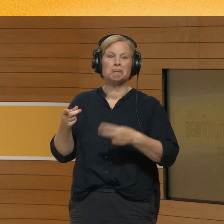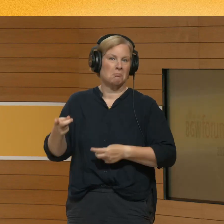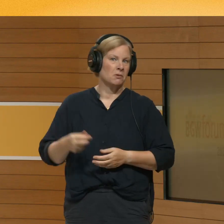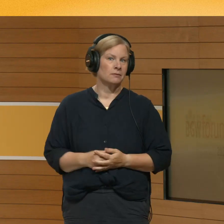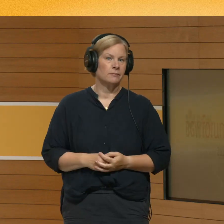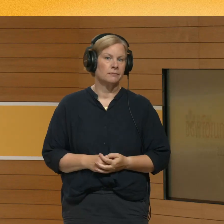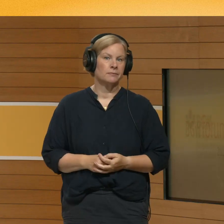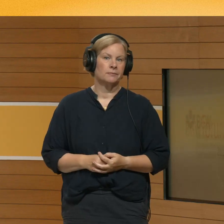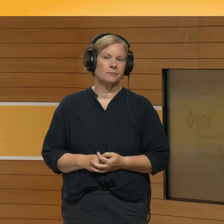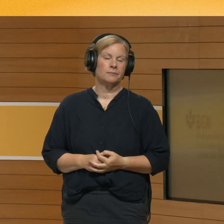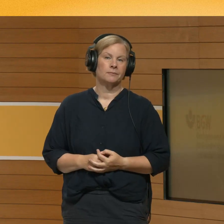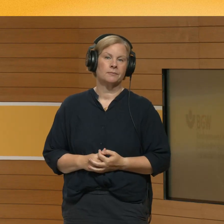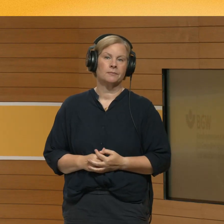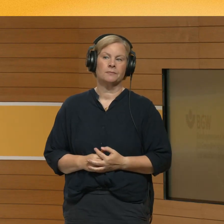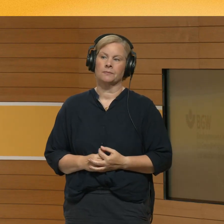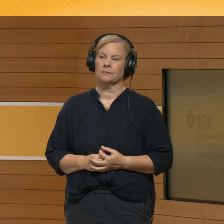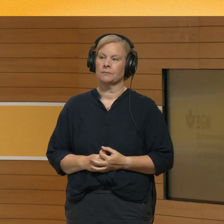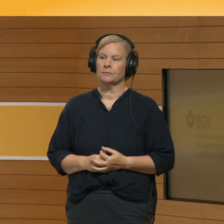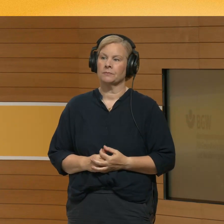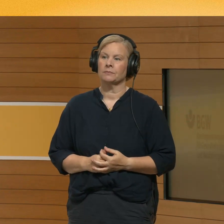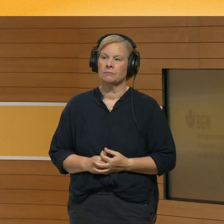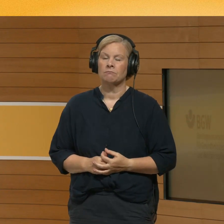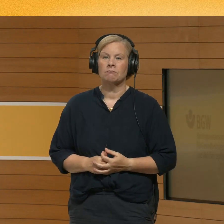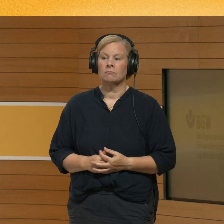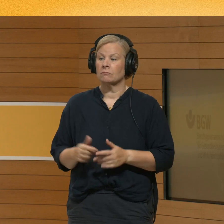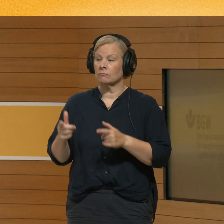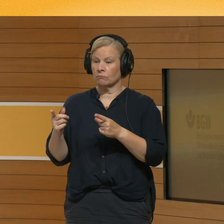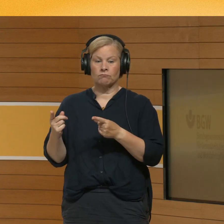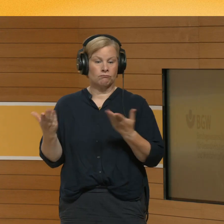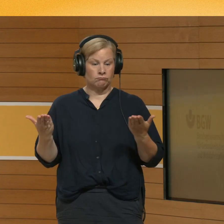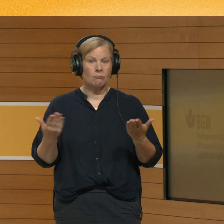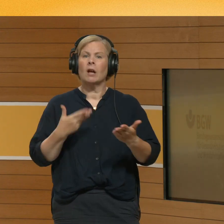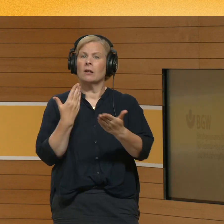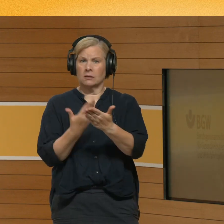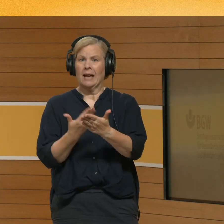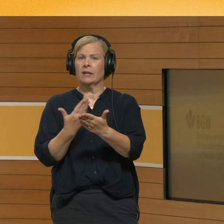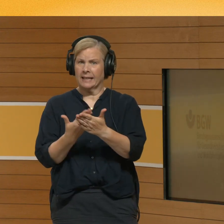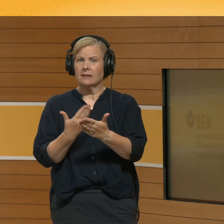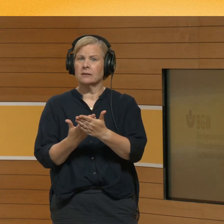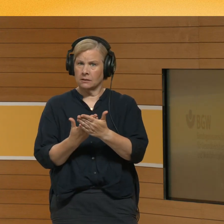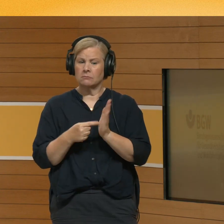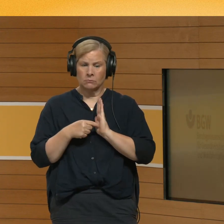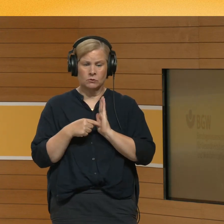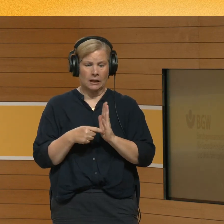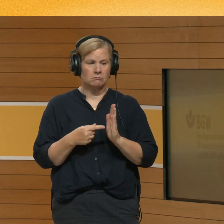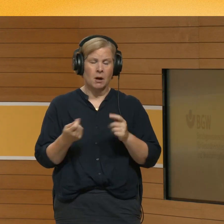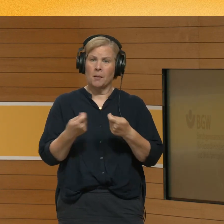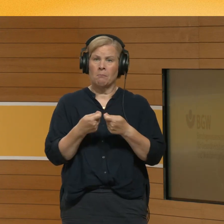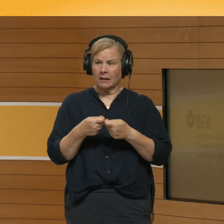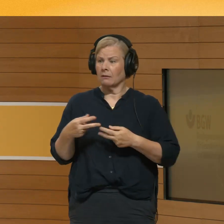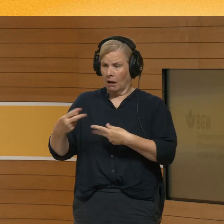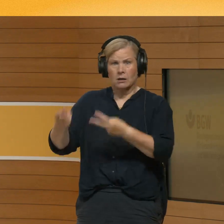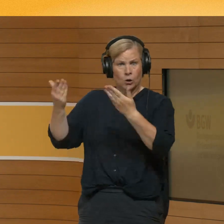But for ourselves, I suppose, even being part of Magnet for Europe, for us is a kind of